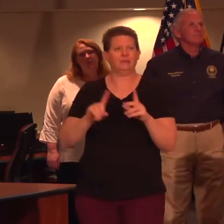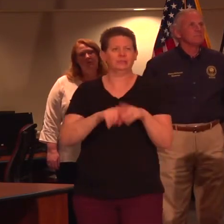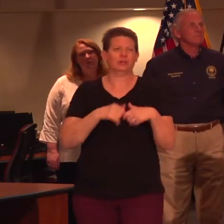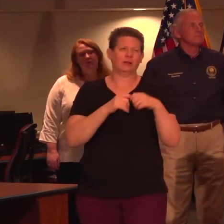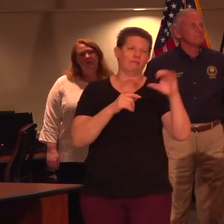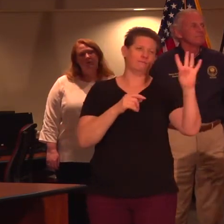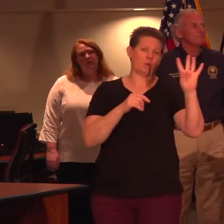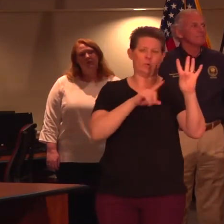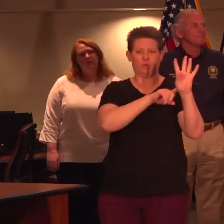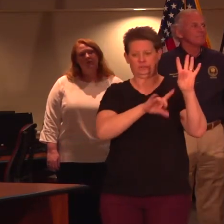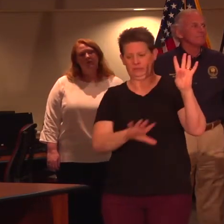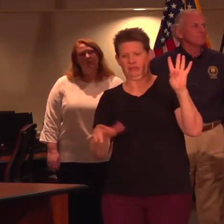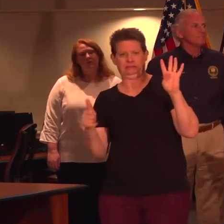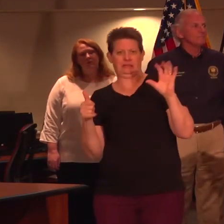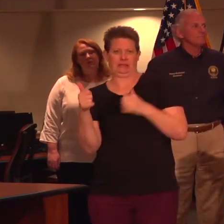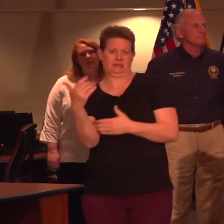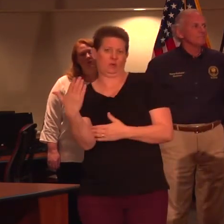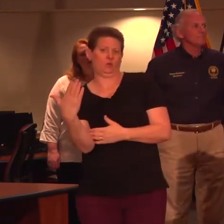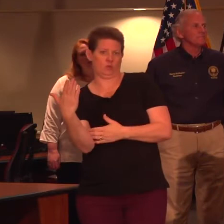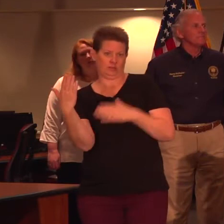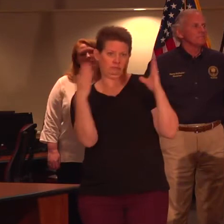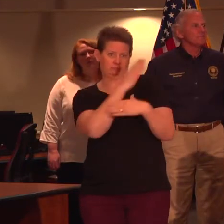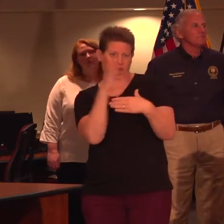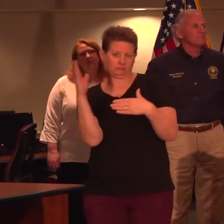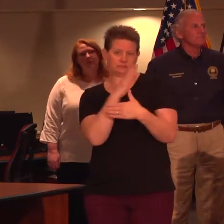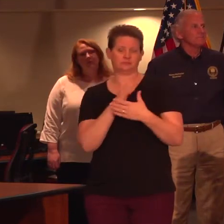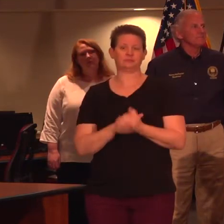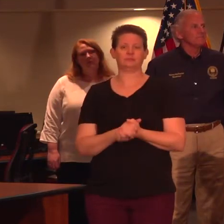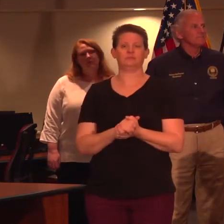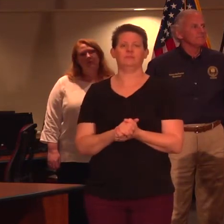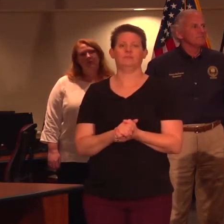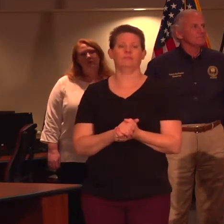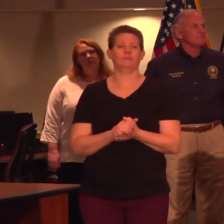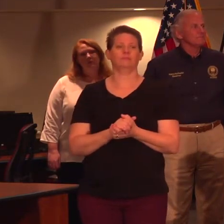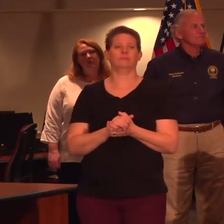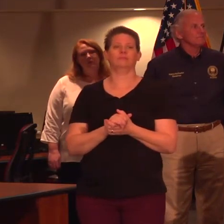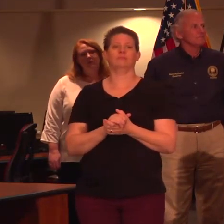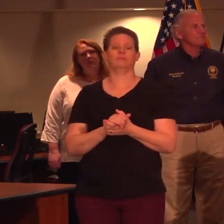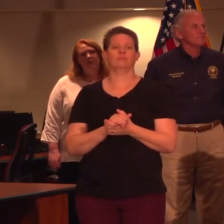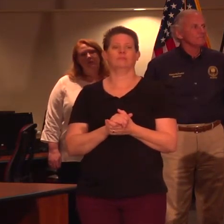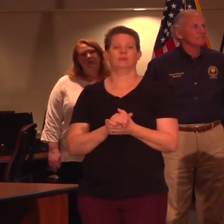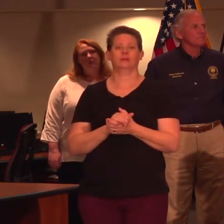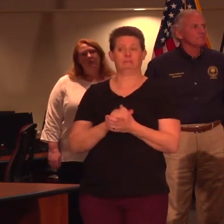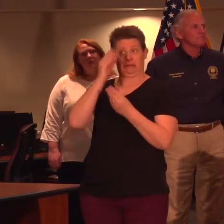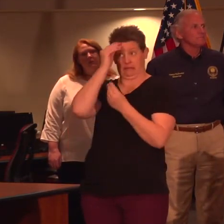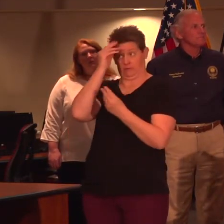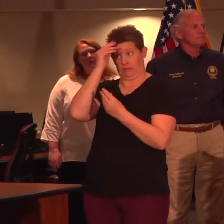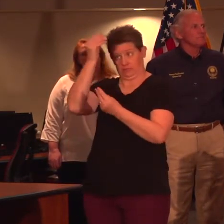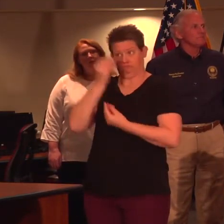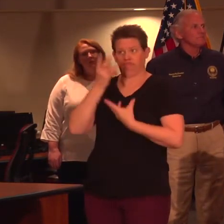10 a.m. this morning. Some of the survey work, this information is coming in as we